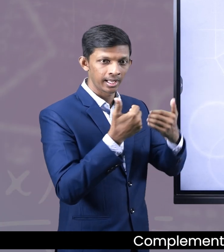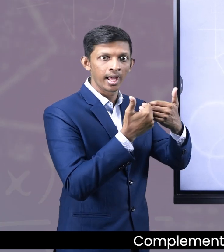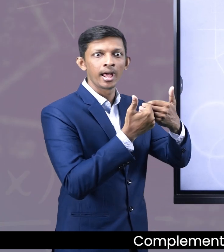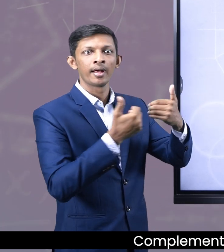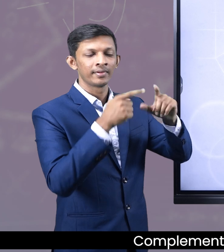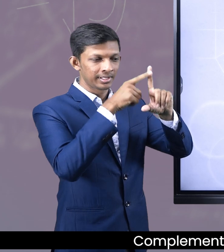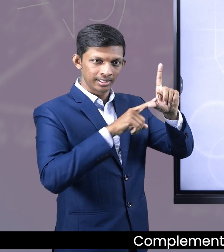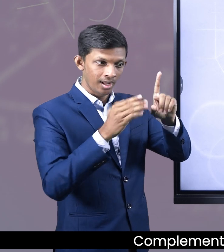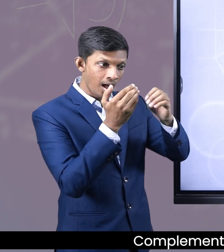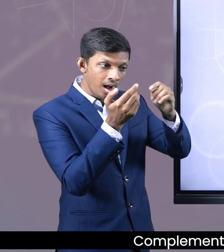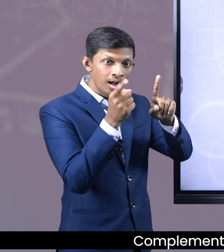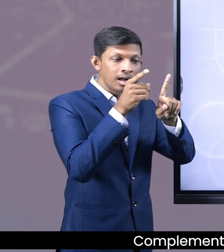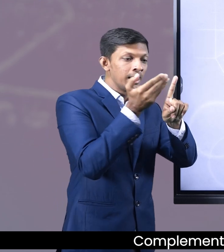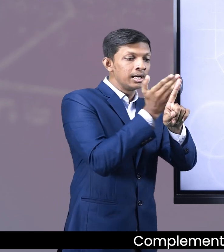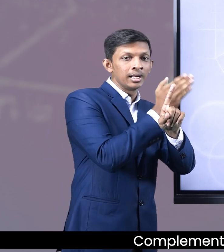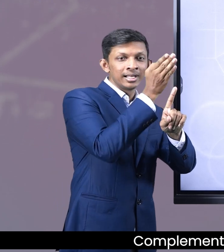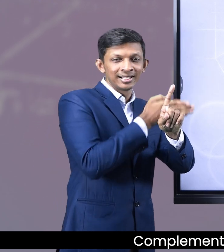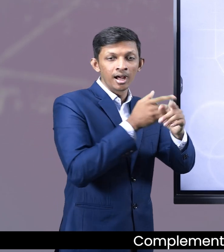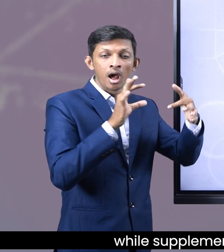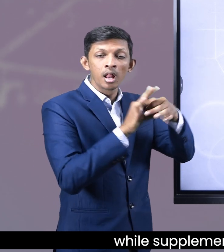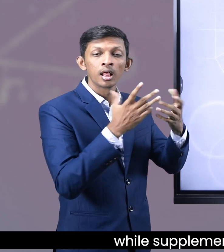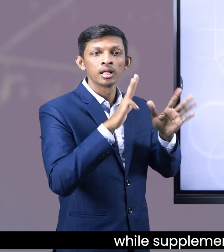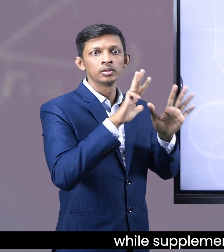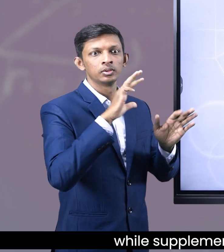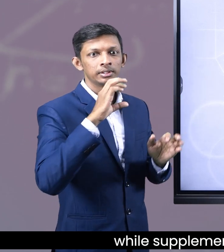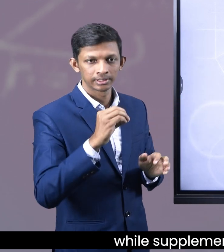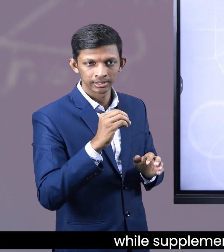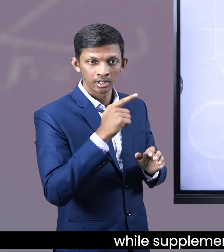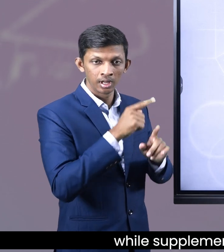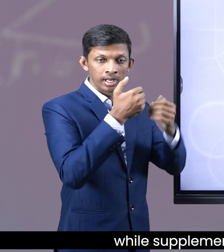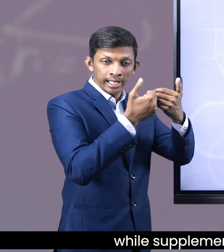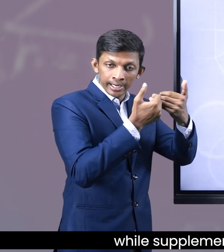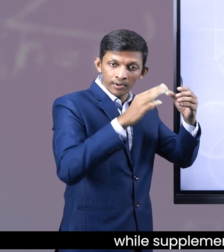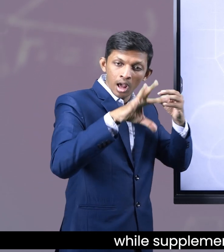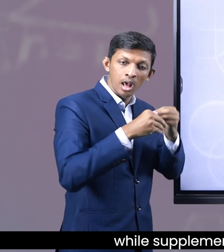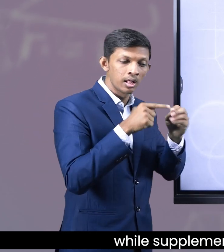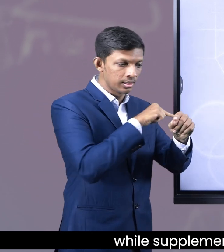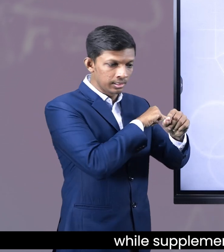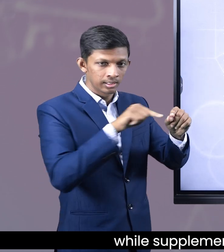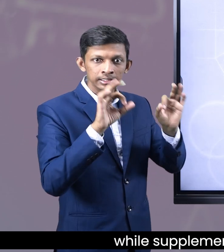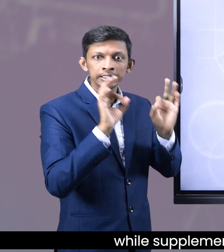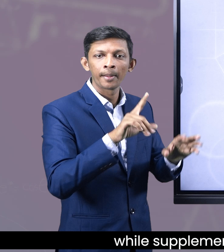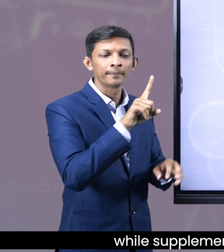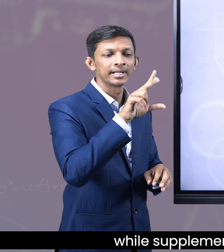Complementary angles add up to 90 degrees, while supplementary angles add up to 180 degrees.